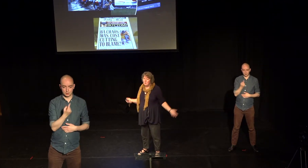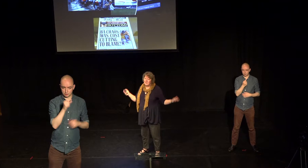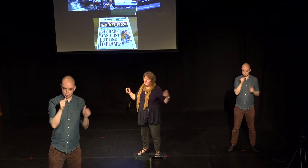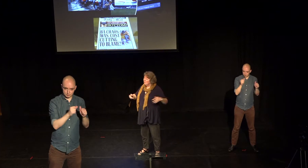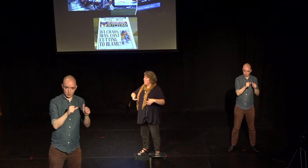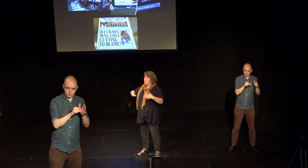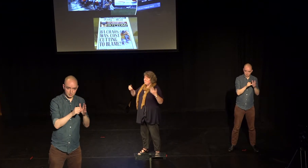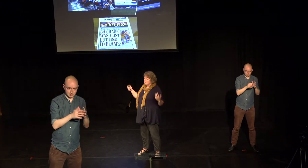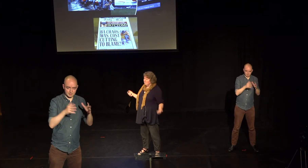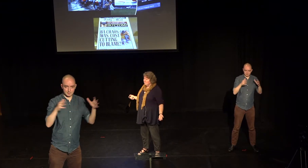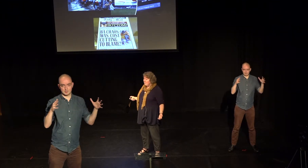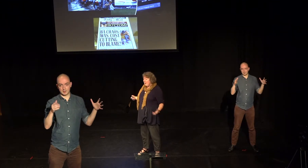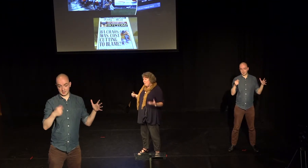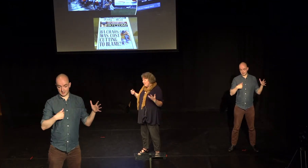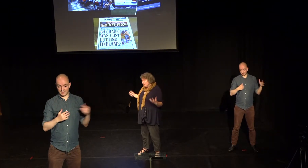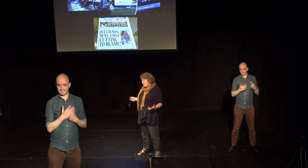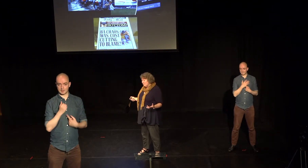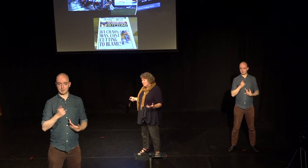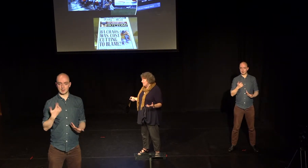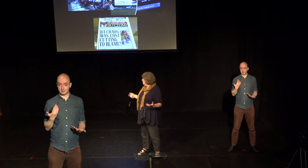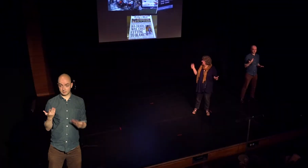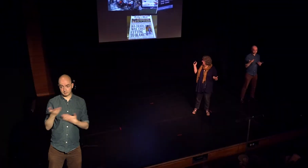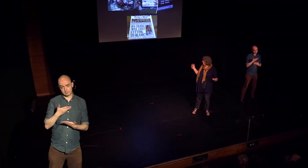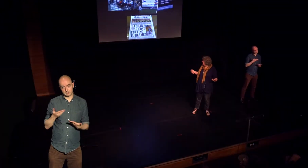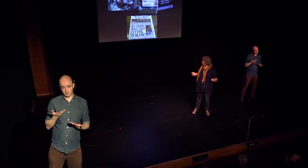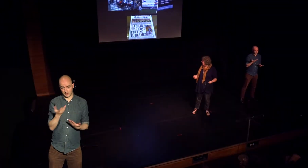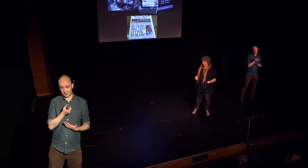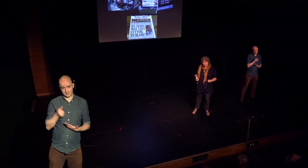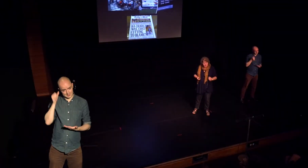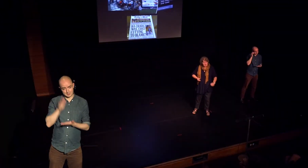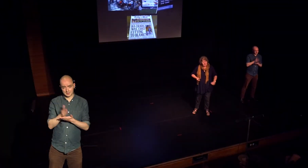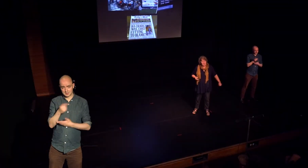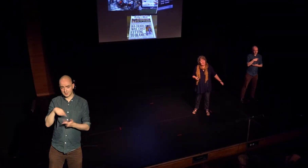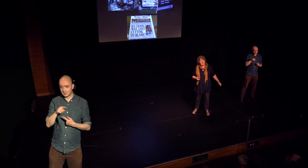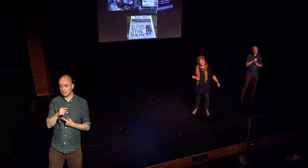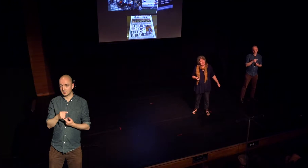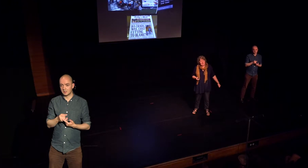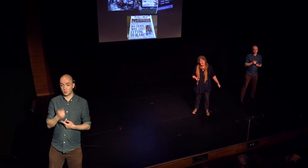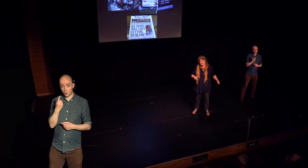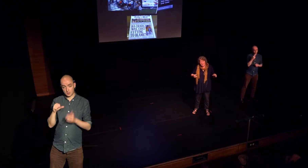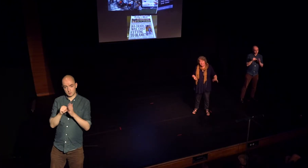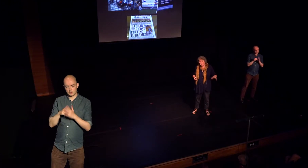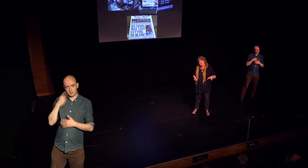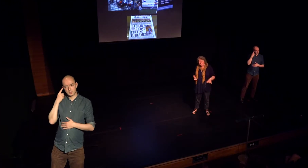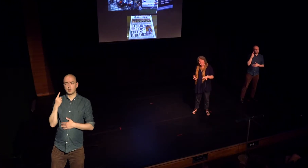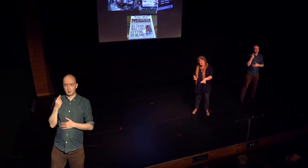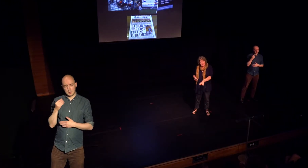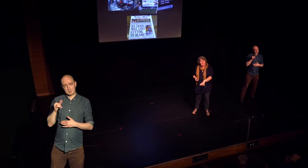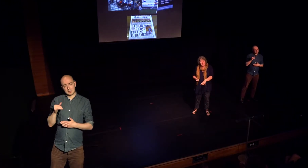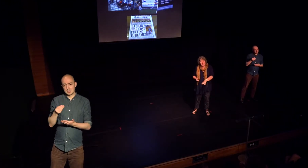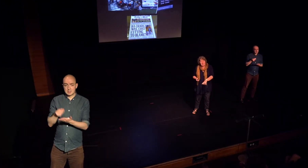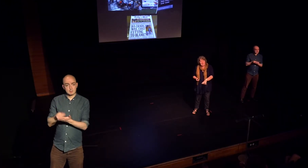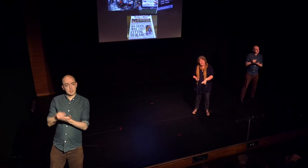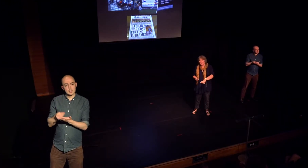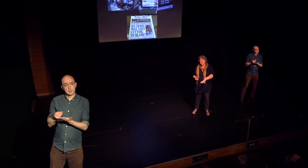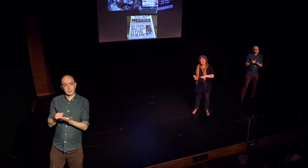days, why? What was the problem? And one of the problems, you can see here people say, well, was it cost cutting? If only we spent enough